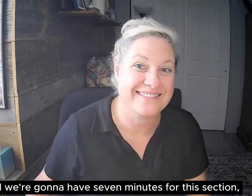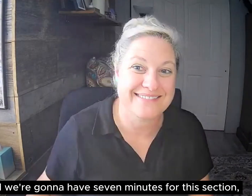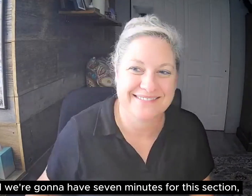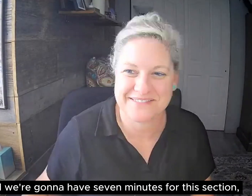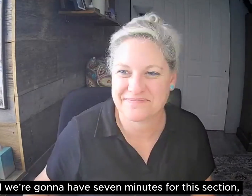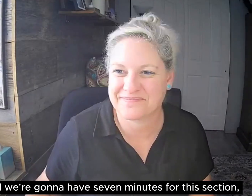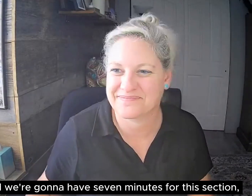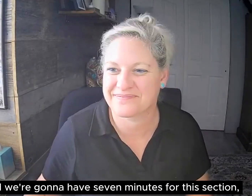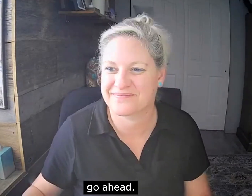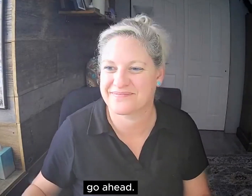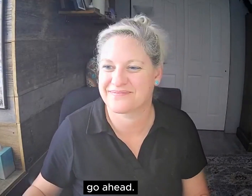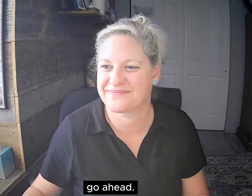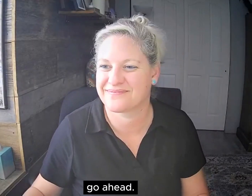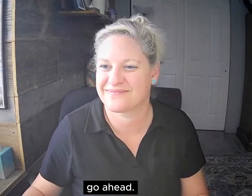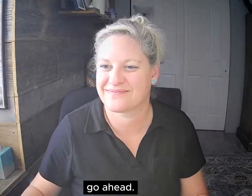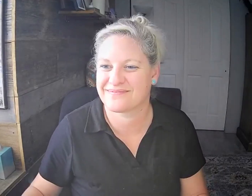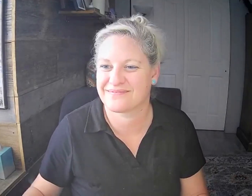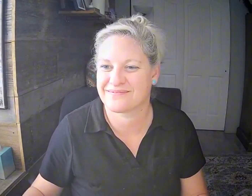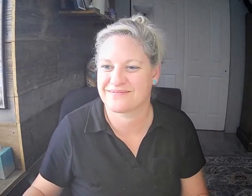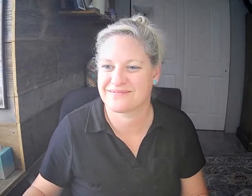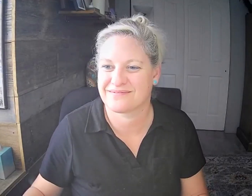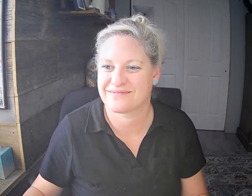this section. Go ahead.